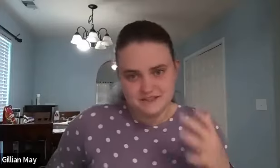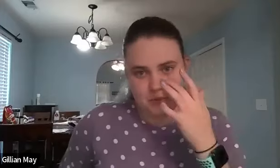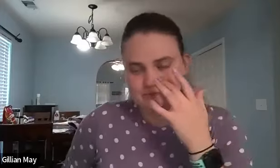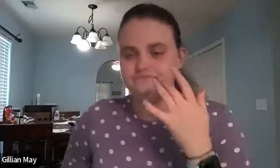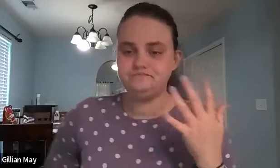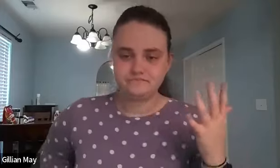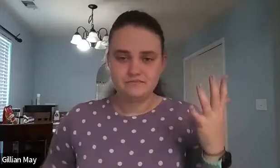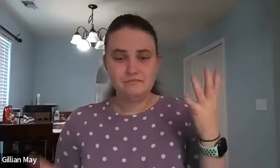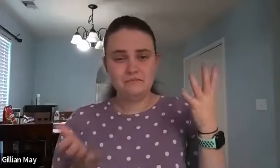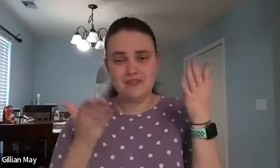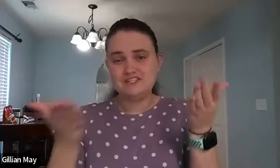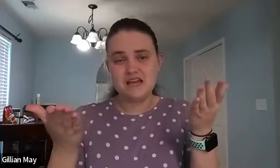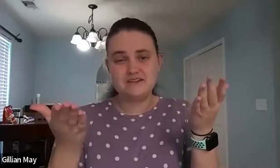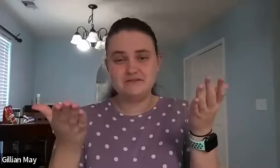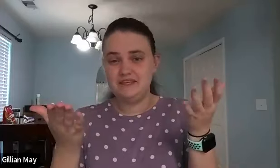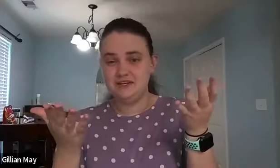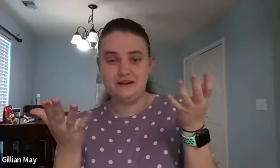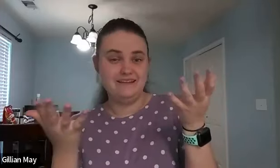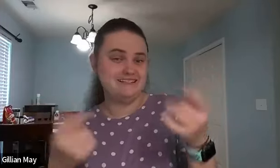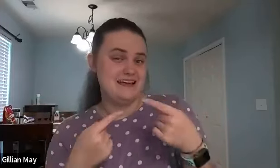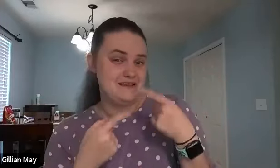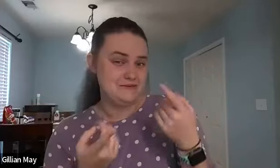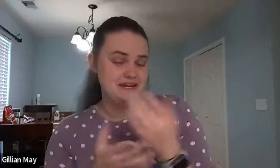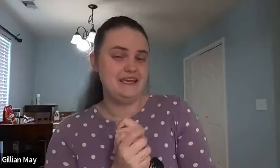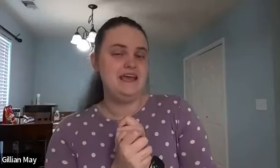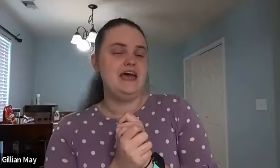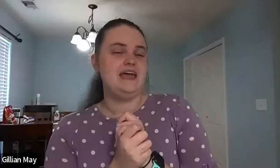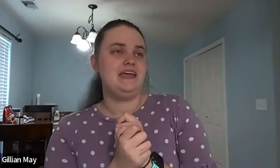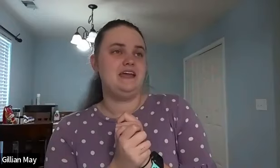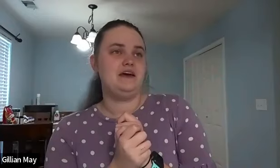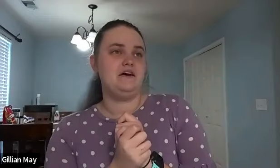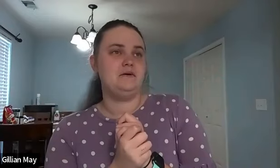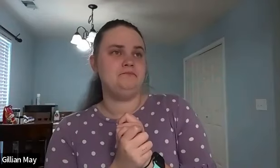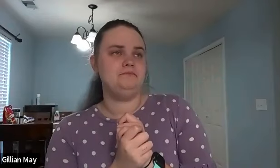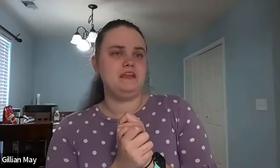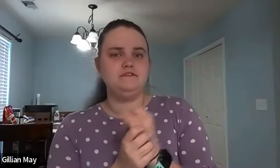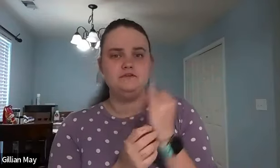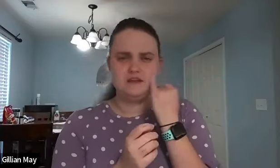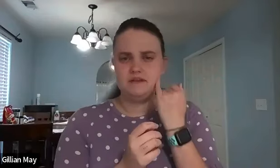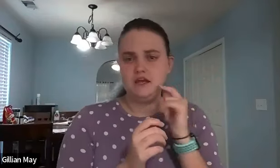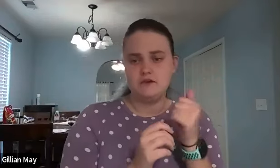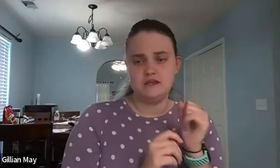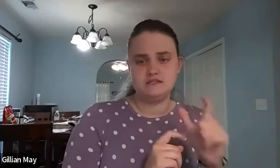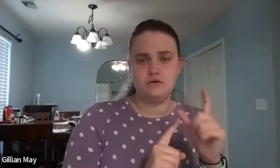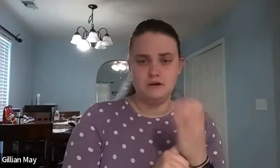So that's just kind of like, what I like to tell everybody. And if you think of any other ASL